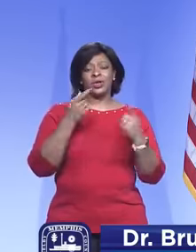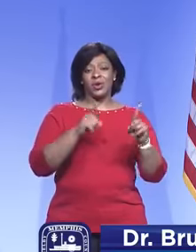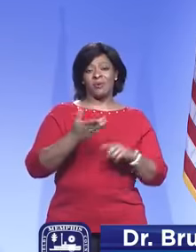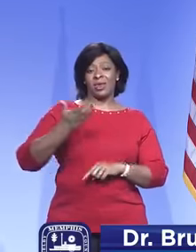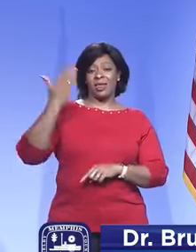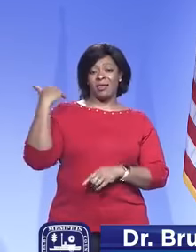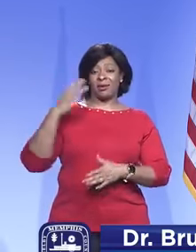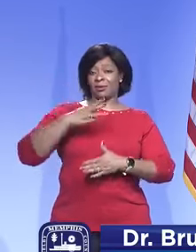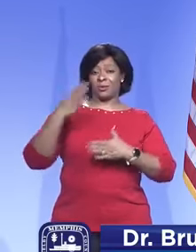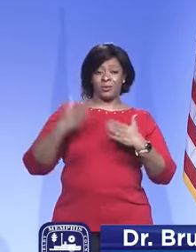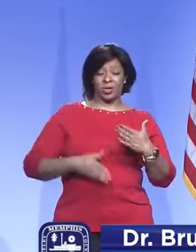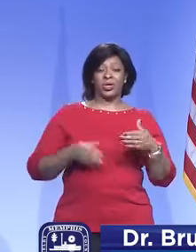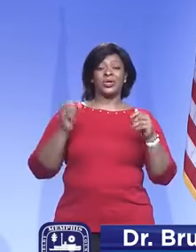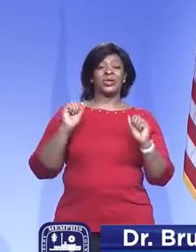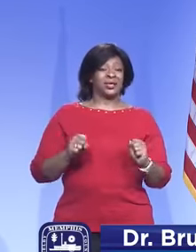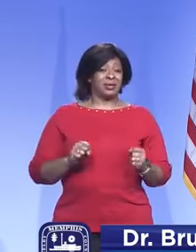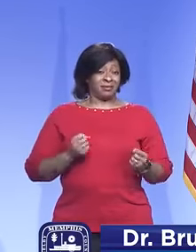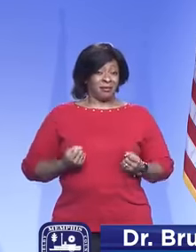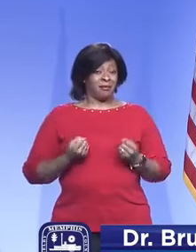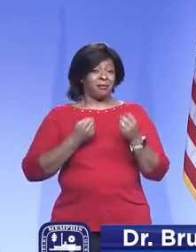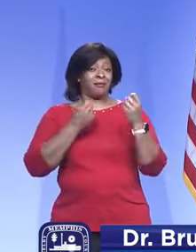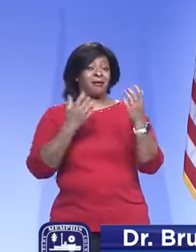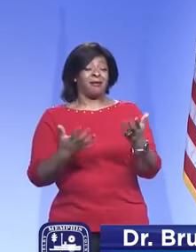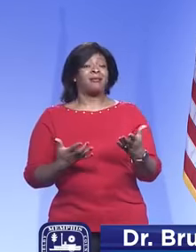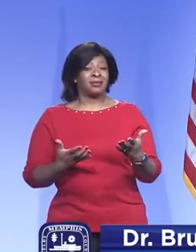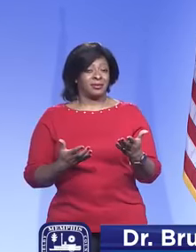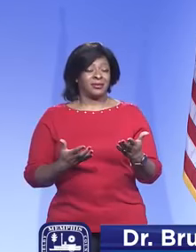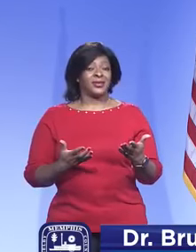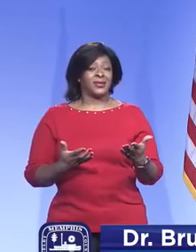the weekend that could allow